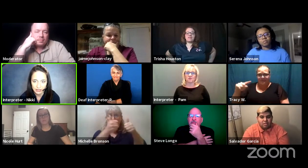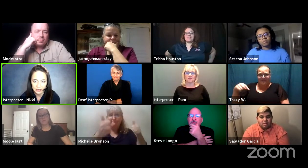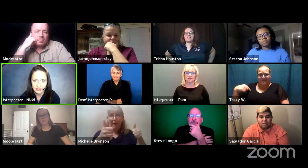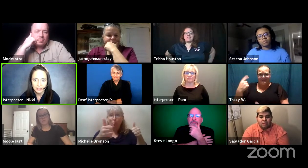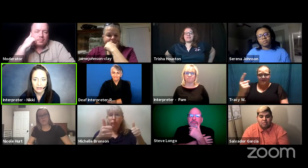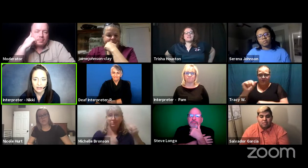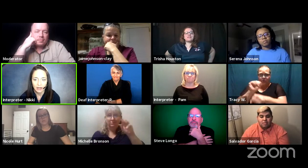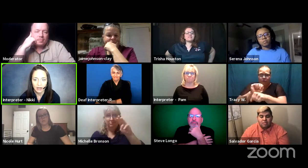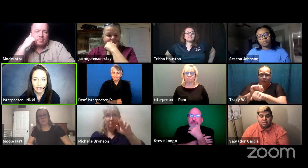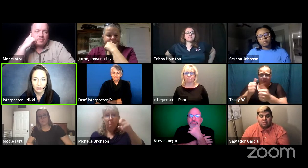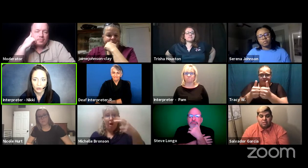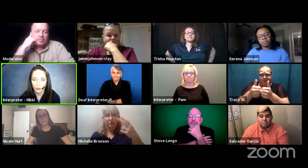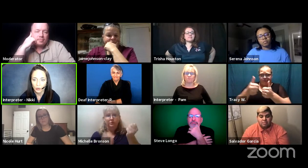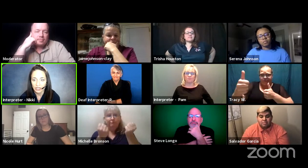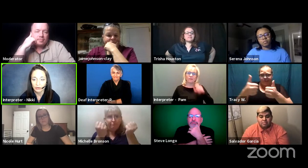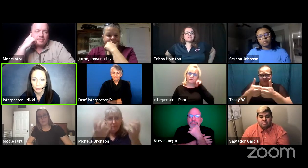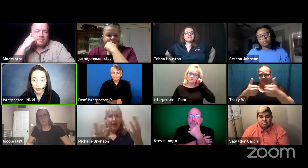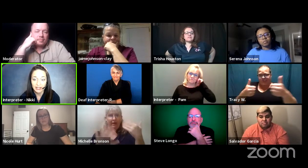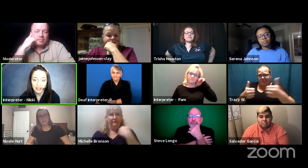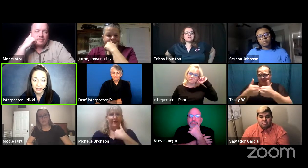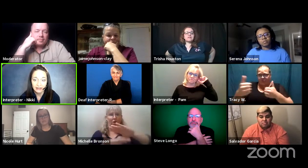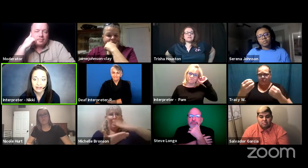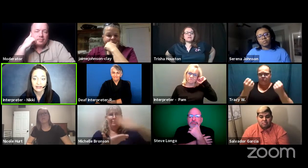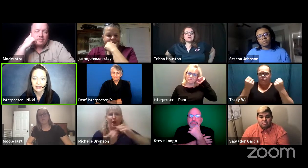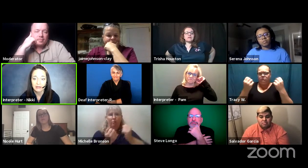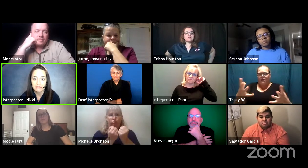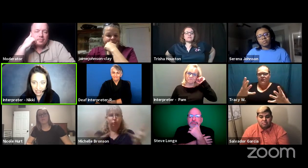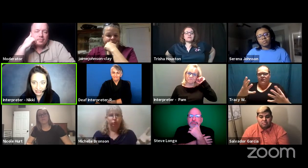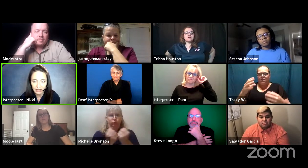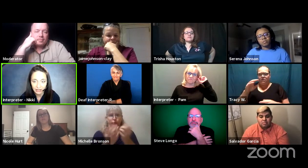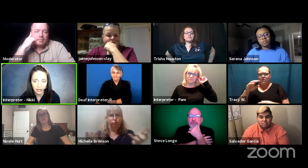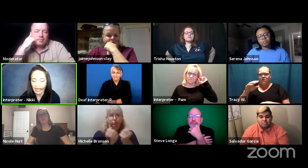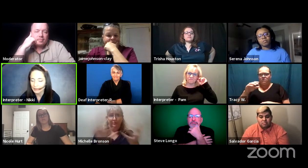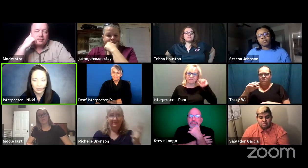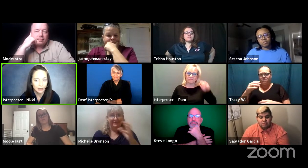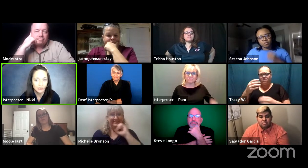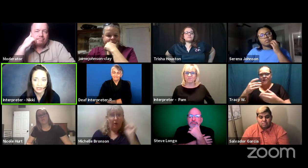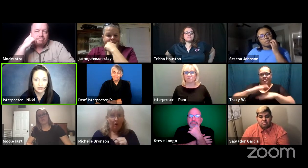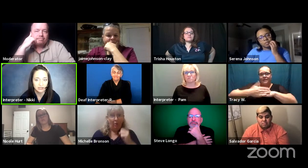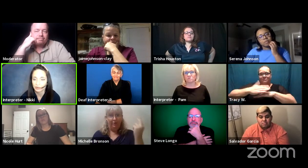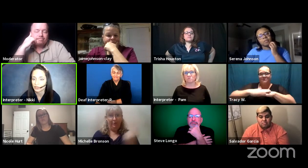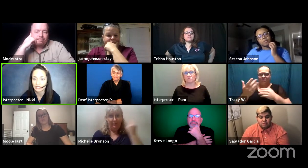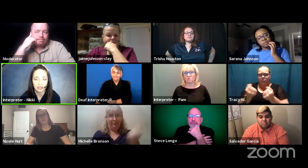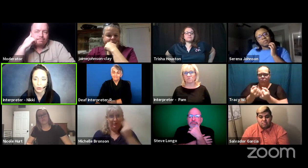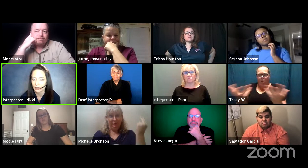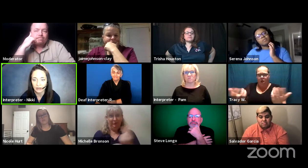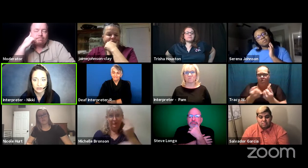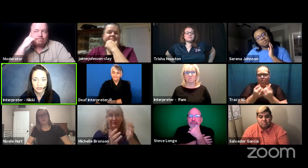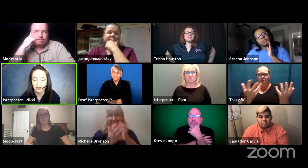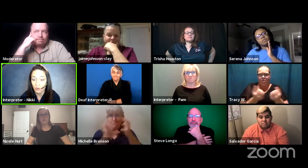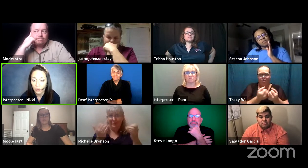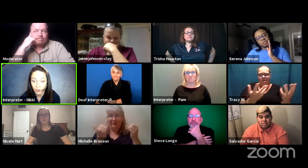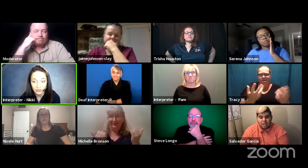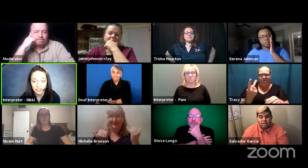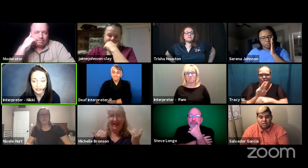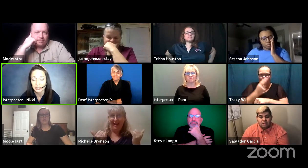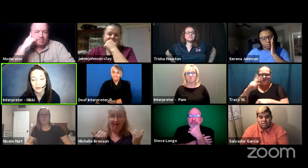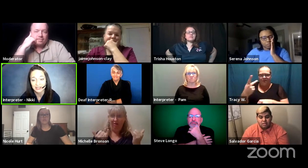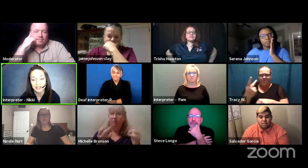reasons. With working remotely, many of our laptops have just completely worn out. They're old and have been used a